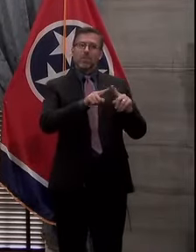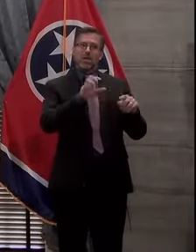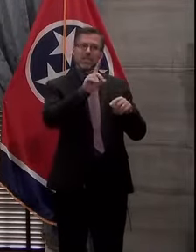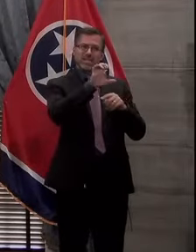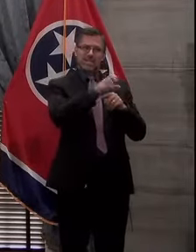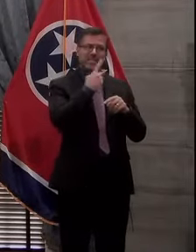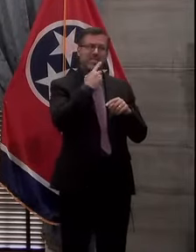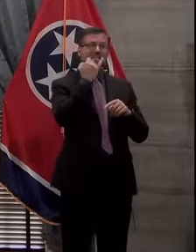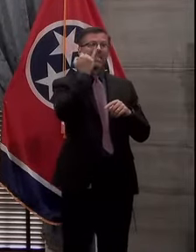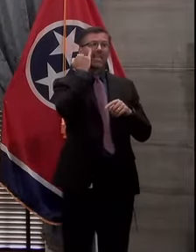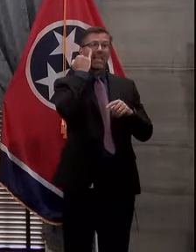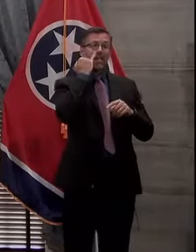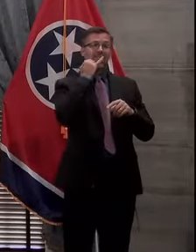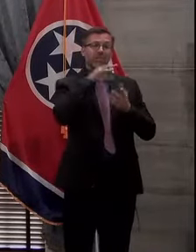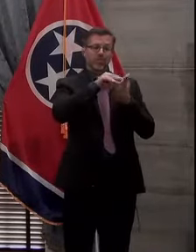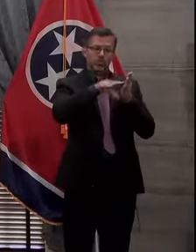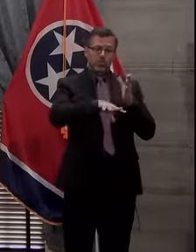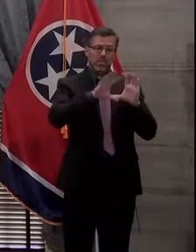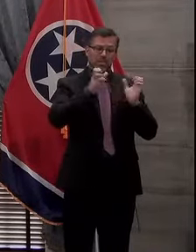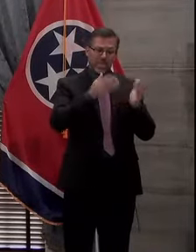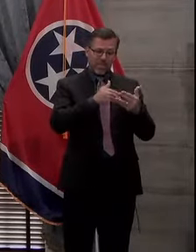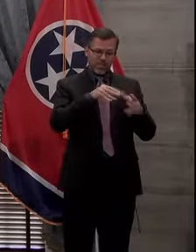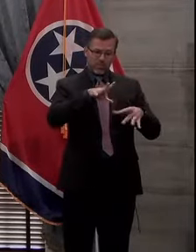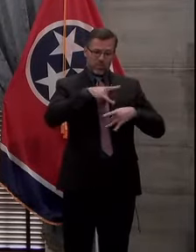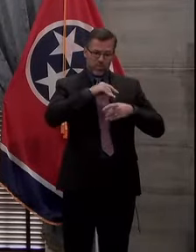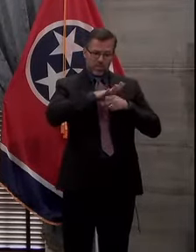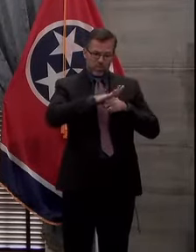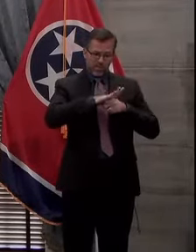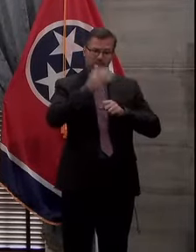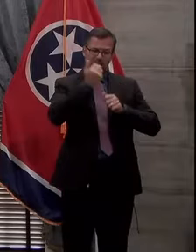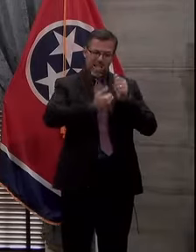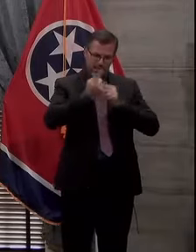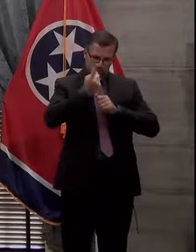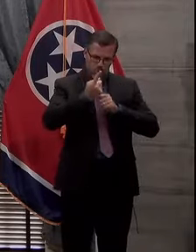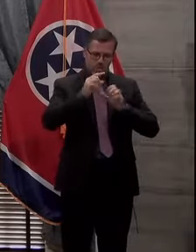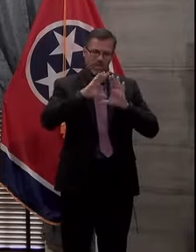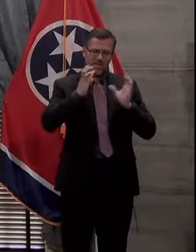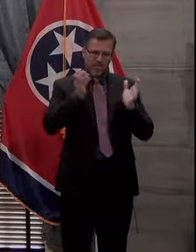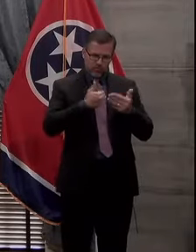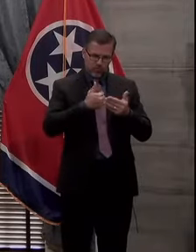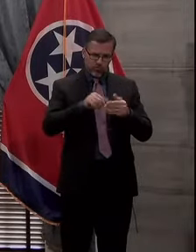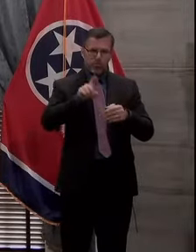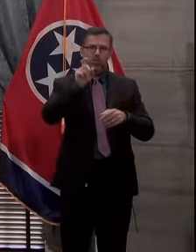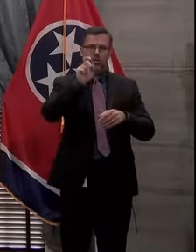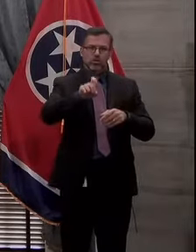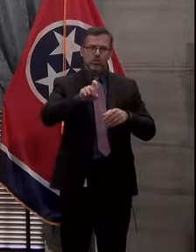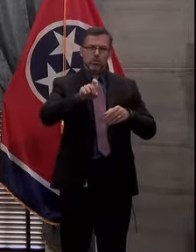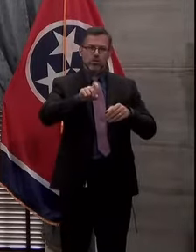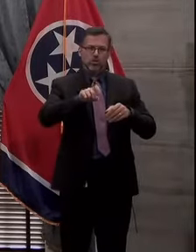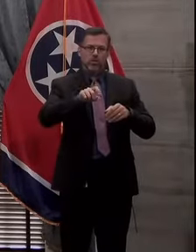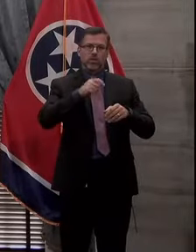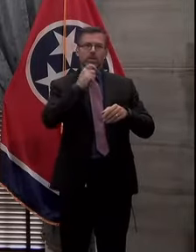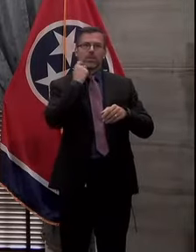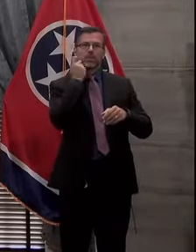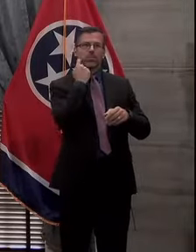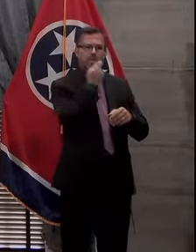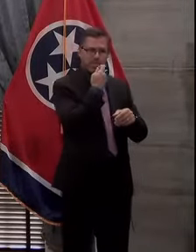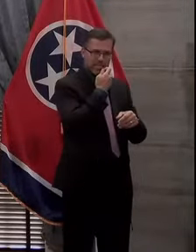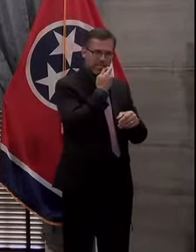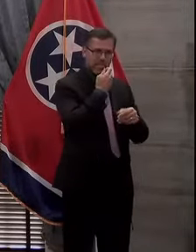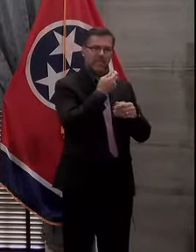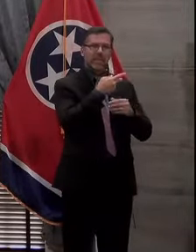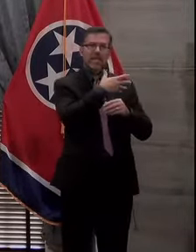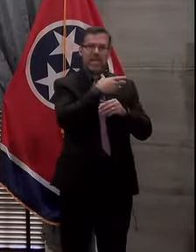in a classroom tests positive, then everyone in that classroom should be tested and